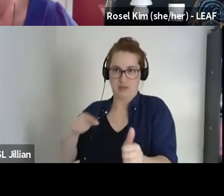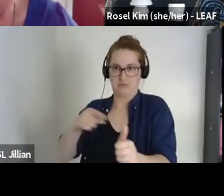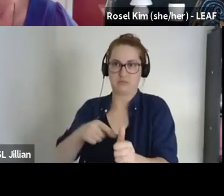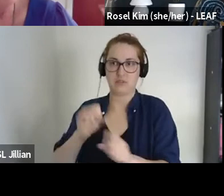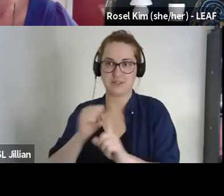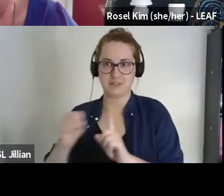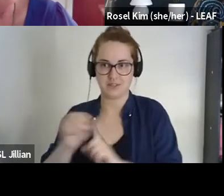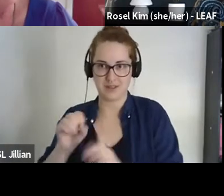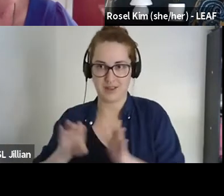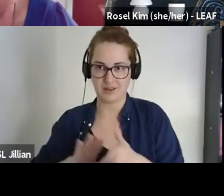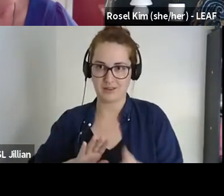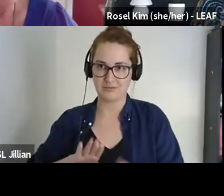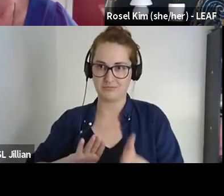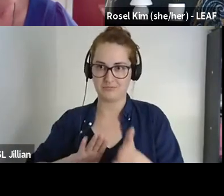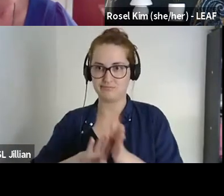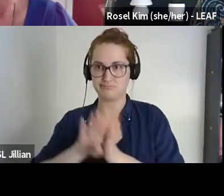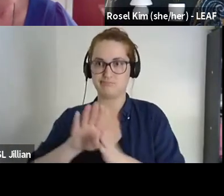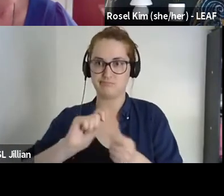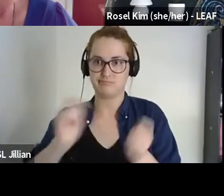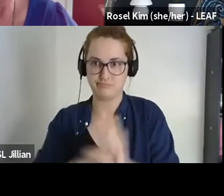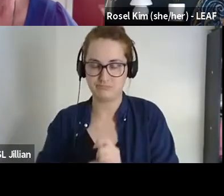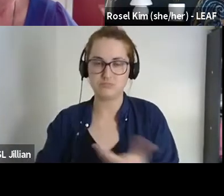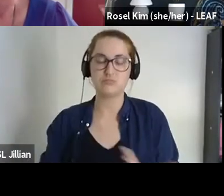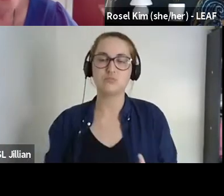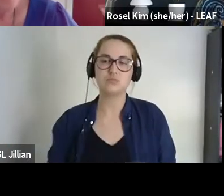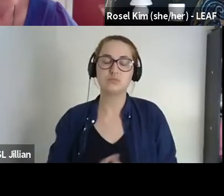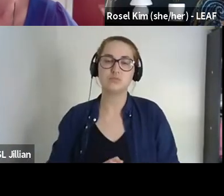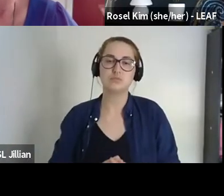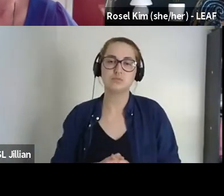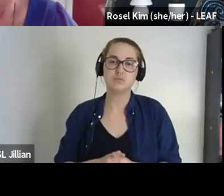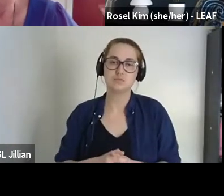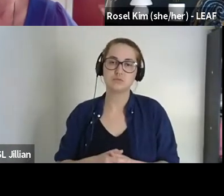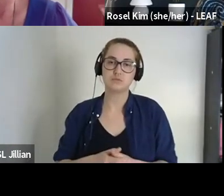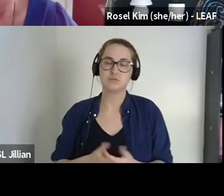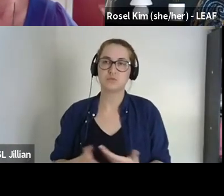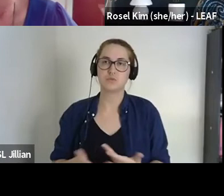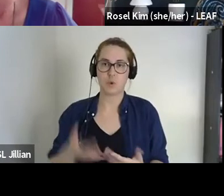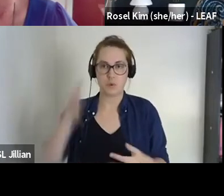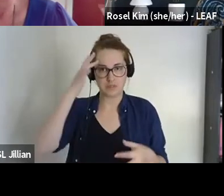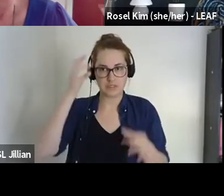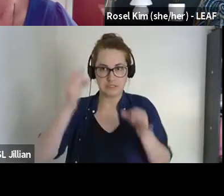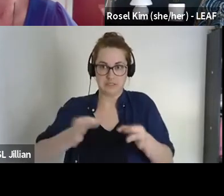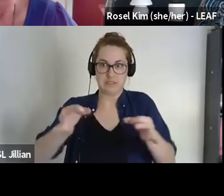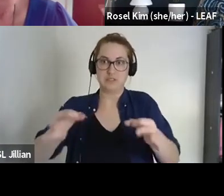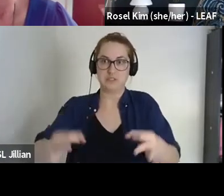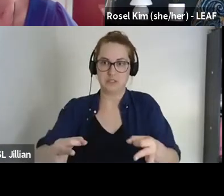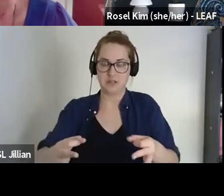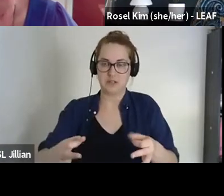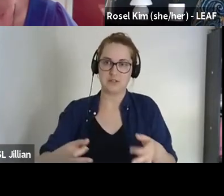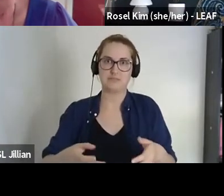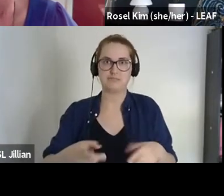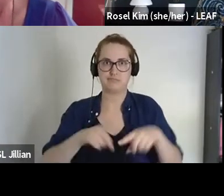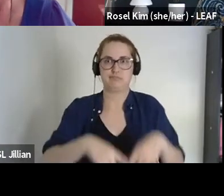have this very siloed approach to the way we report on human rights, and the way that decisions seem to be rendered based on a label here and a label